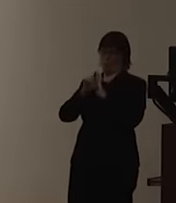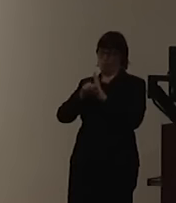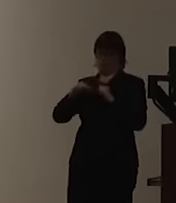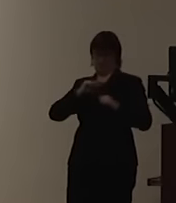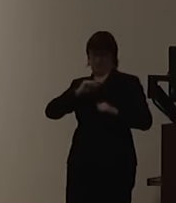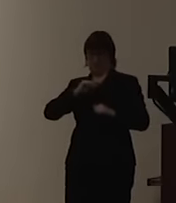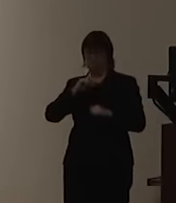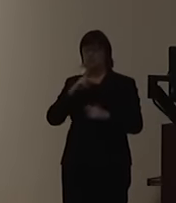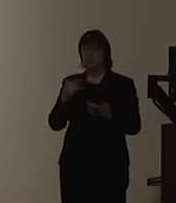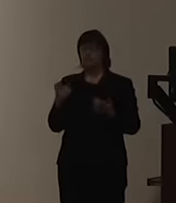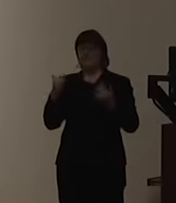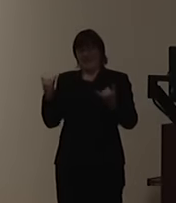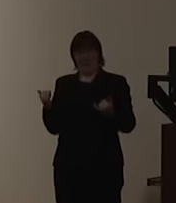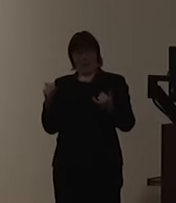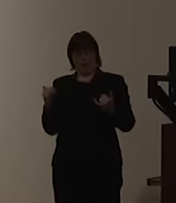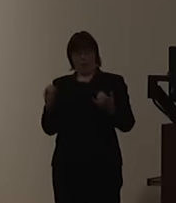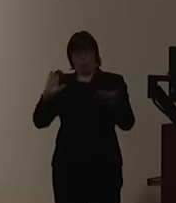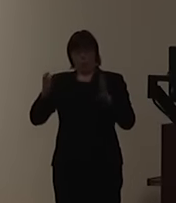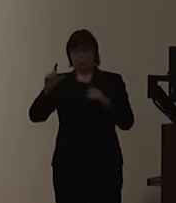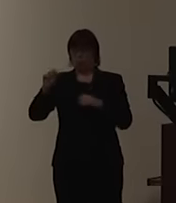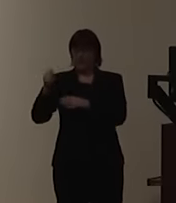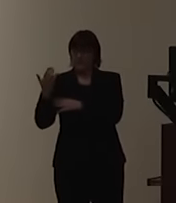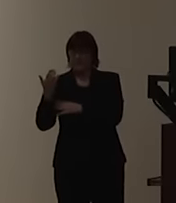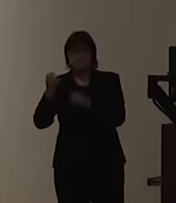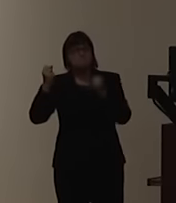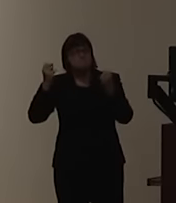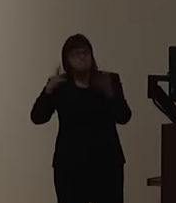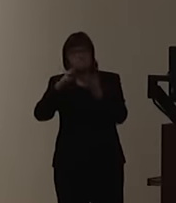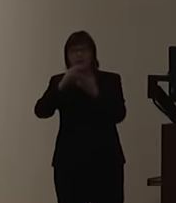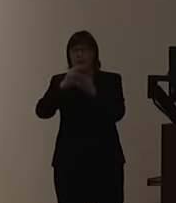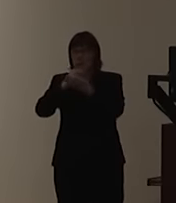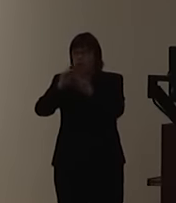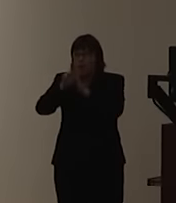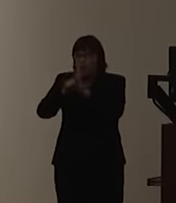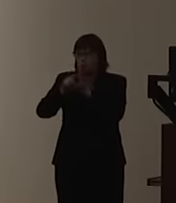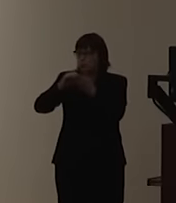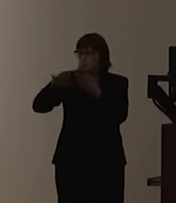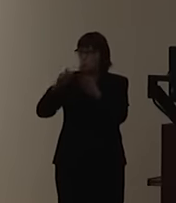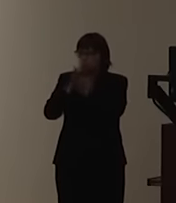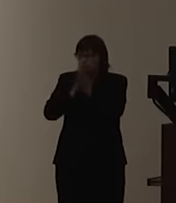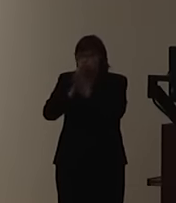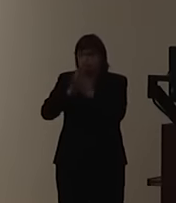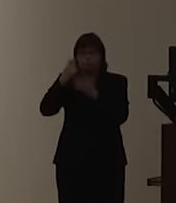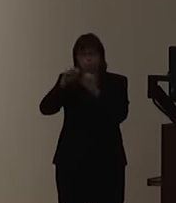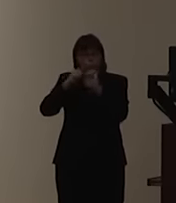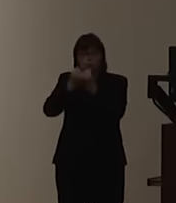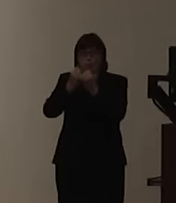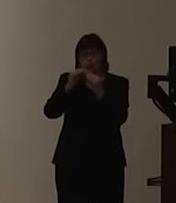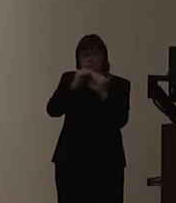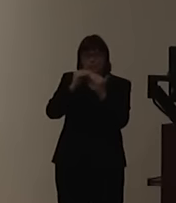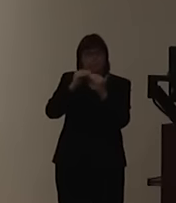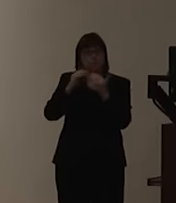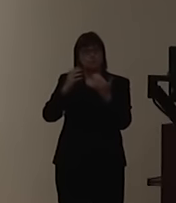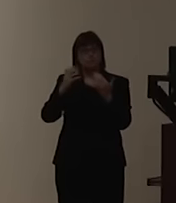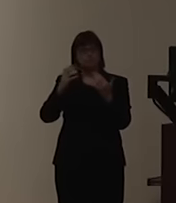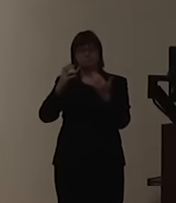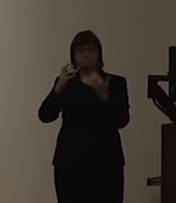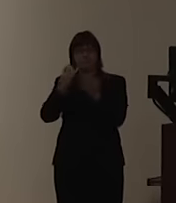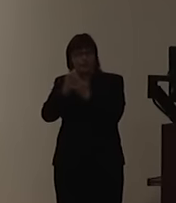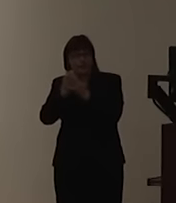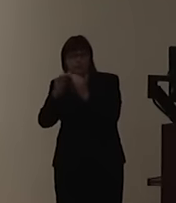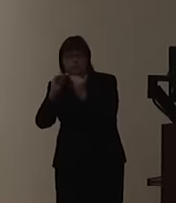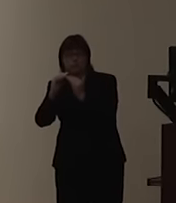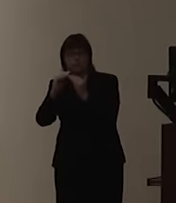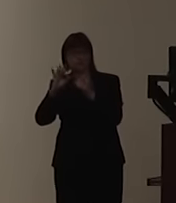of undergraduates are interested in, committed to health and social justice. So one are economic justifications, but when they